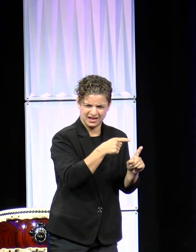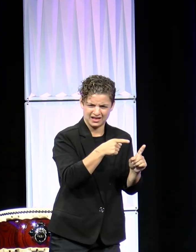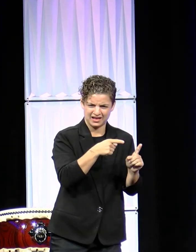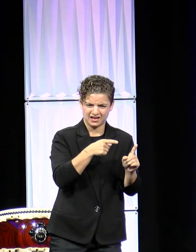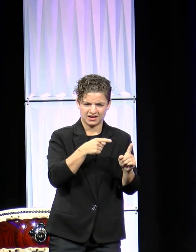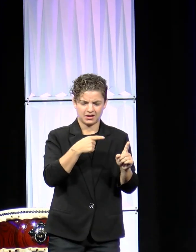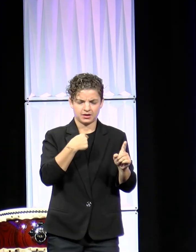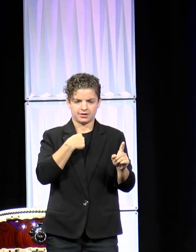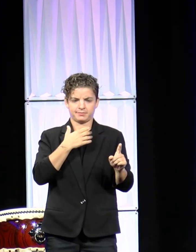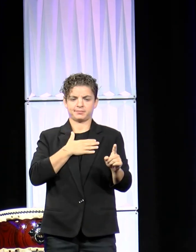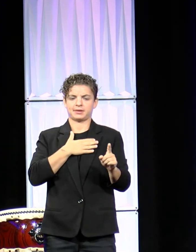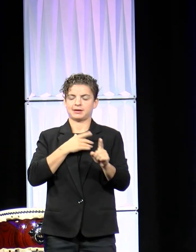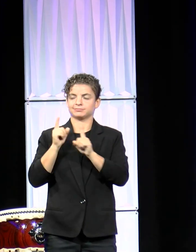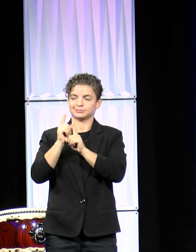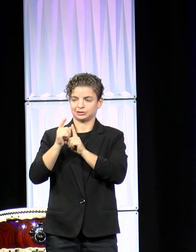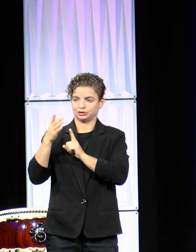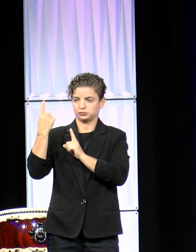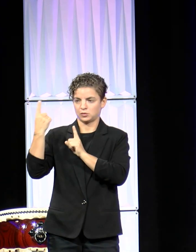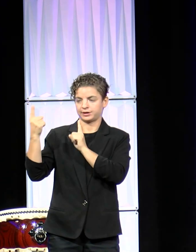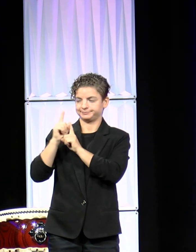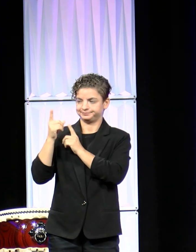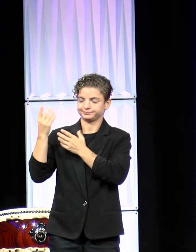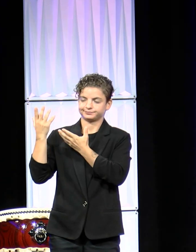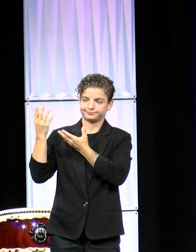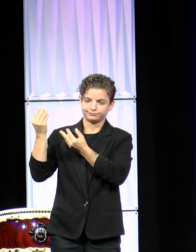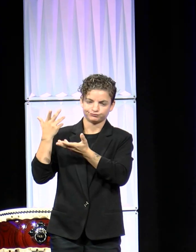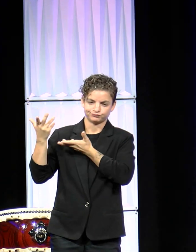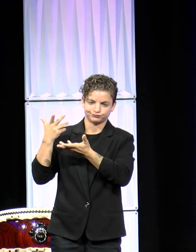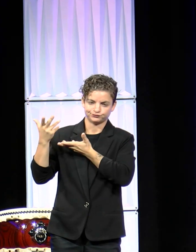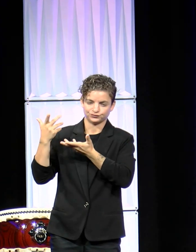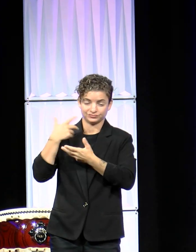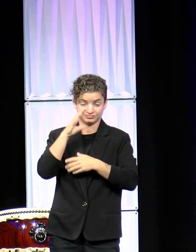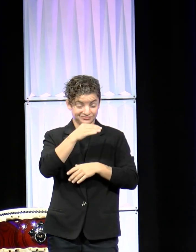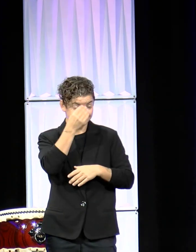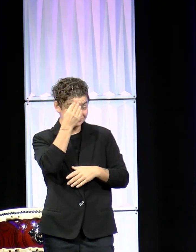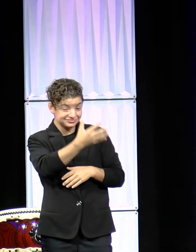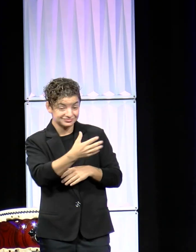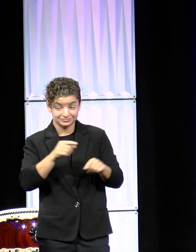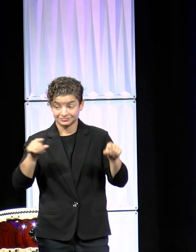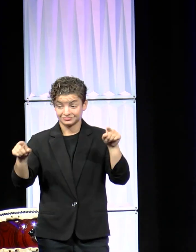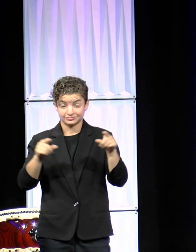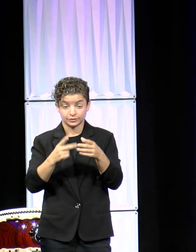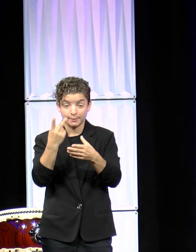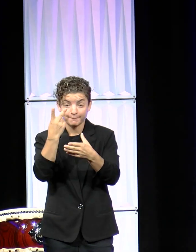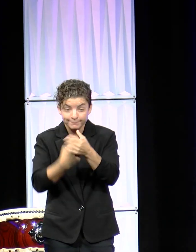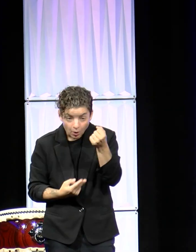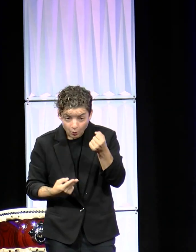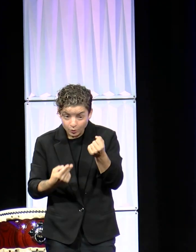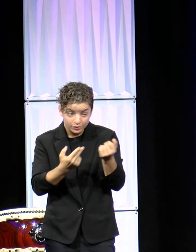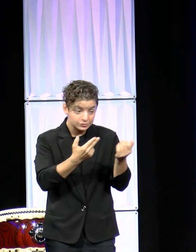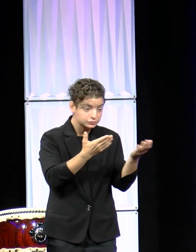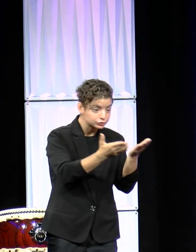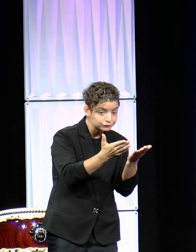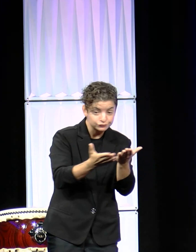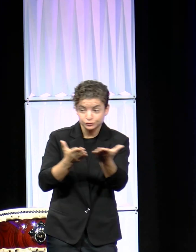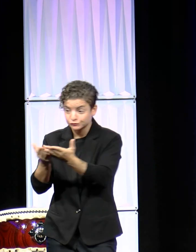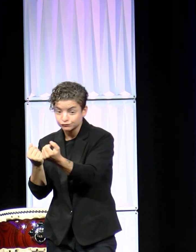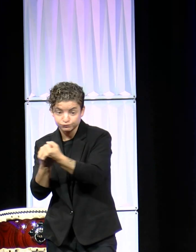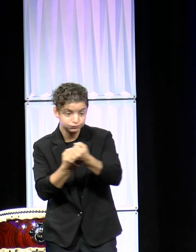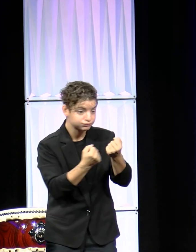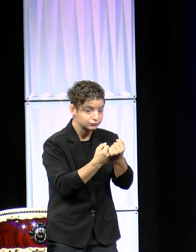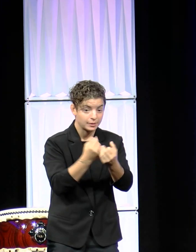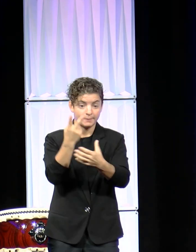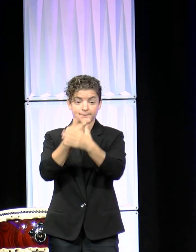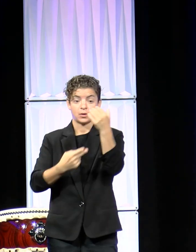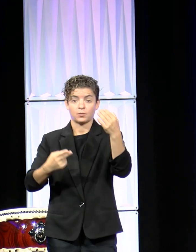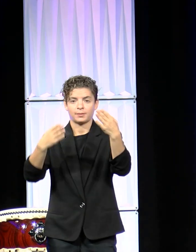or had to justify it, but said, either space, we're invested in public safety. We're invested in the